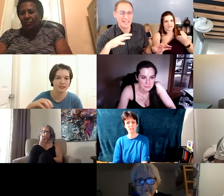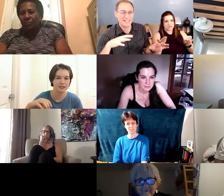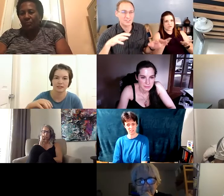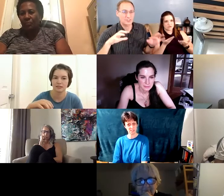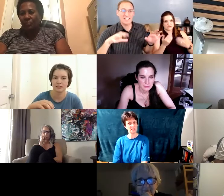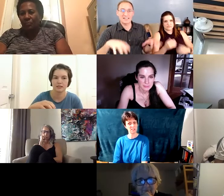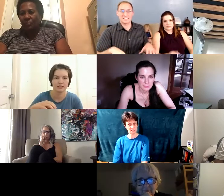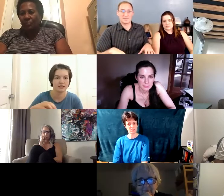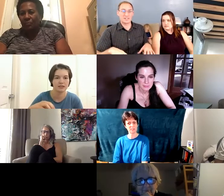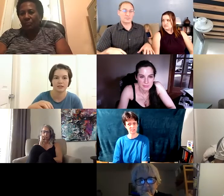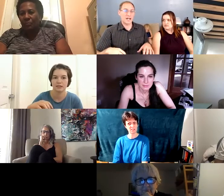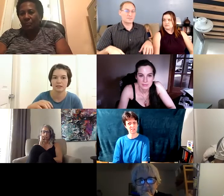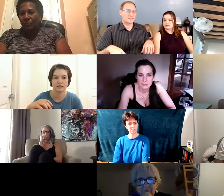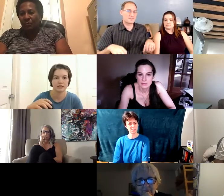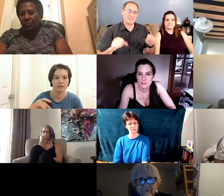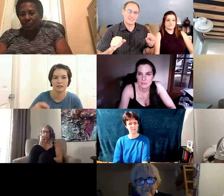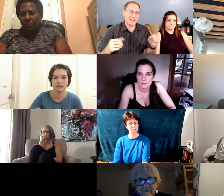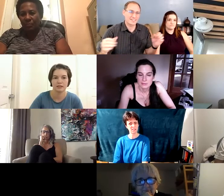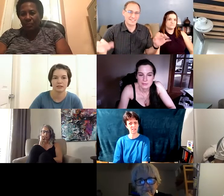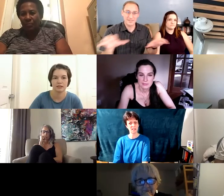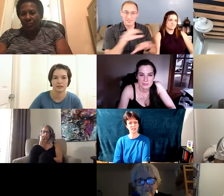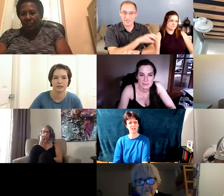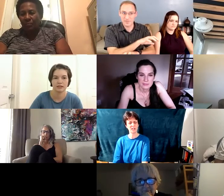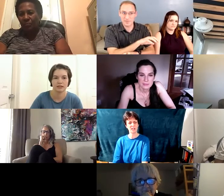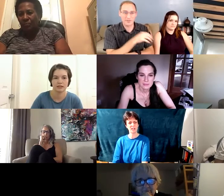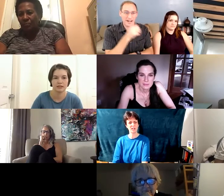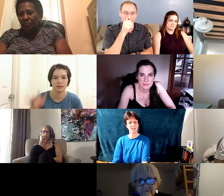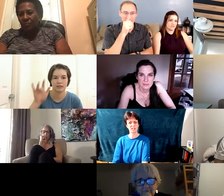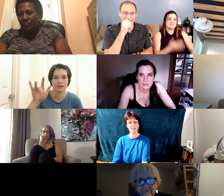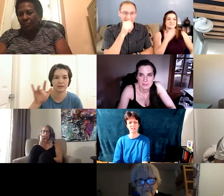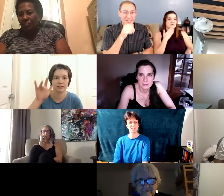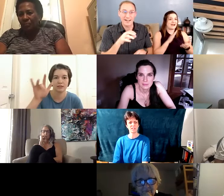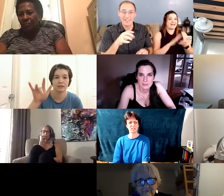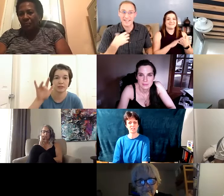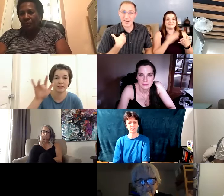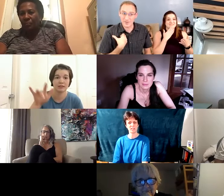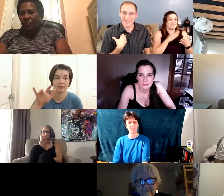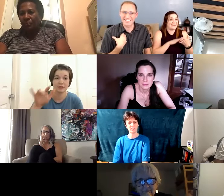we've had like classes being dropped, trying to like shift people around.